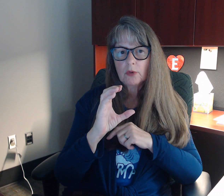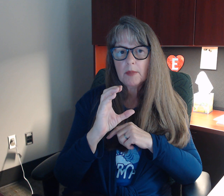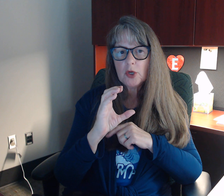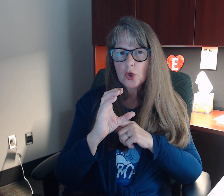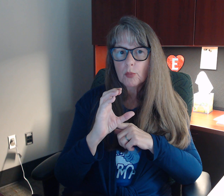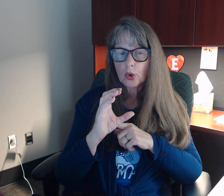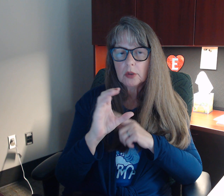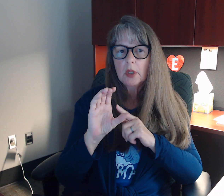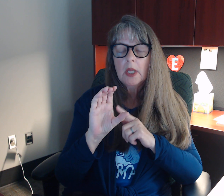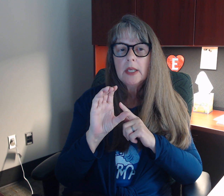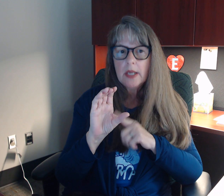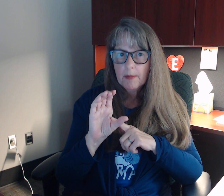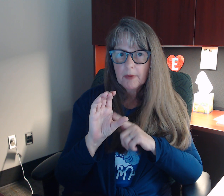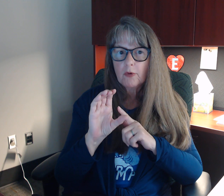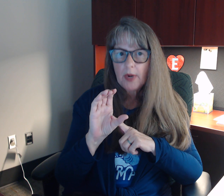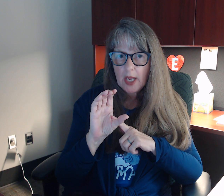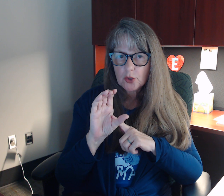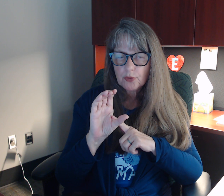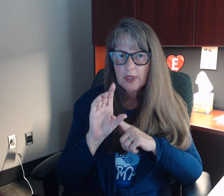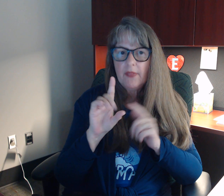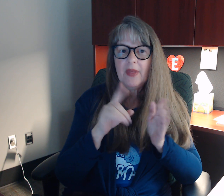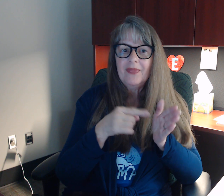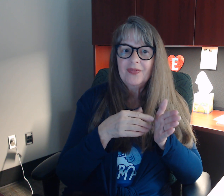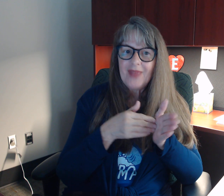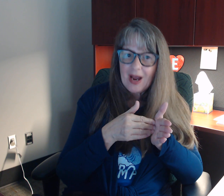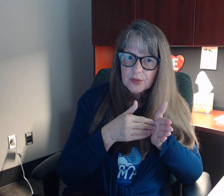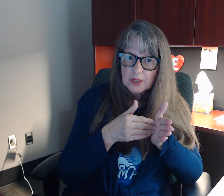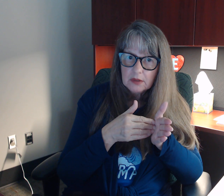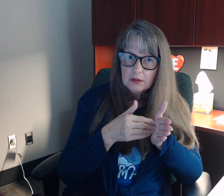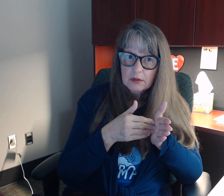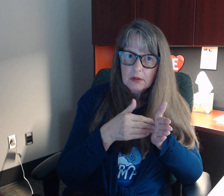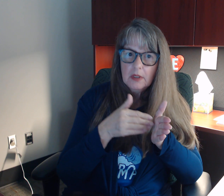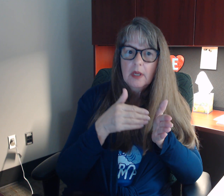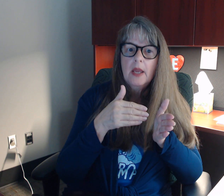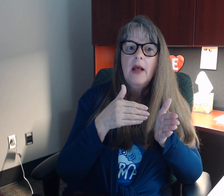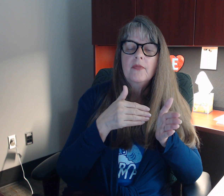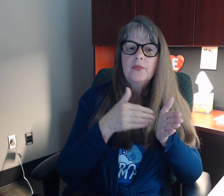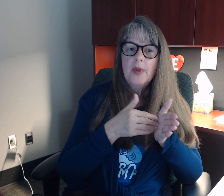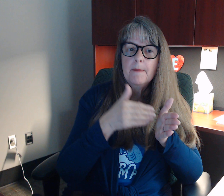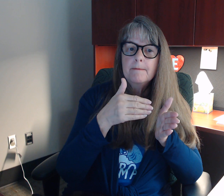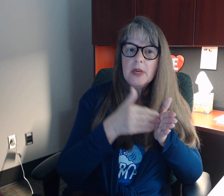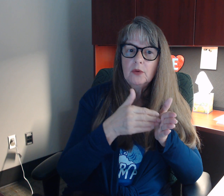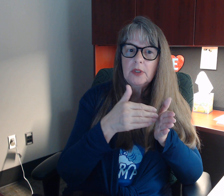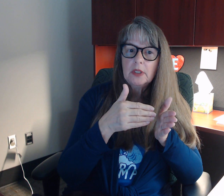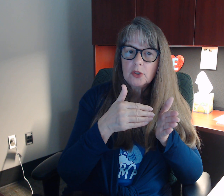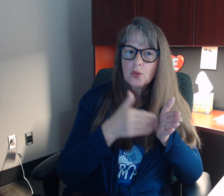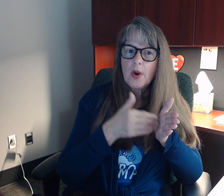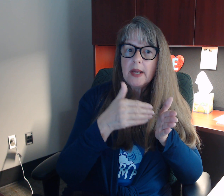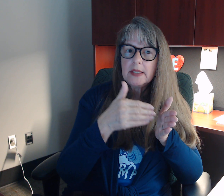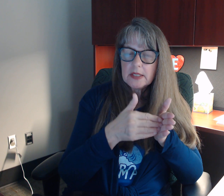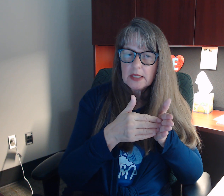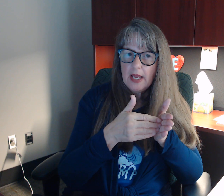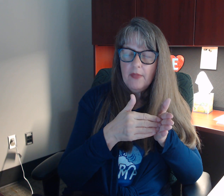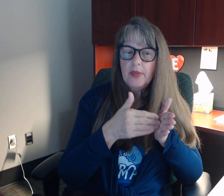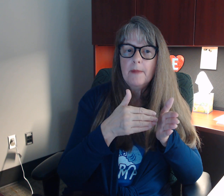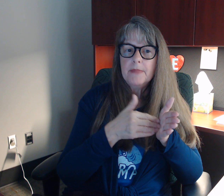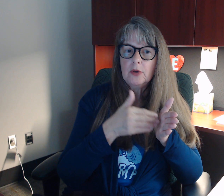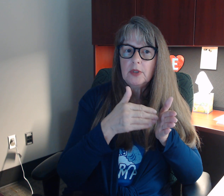Roman numeral number for 100, and then 1,000, and then million is twice, and then billion is